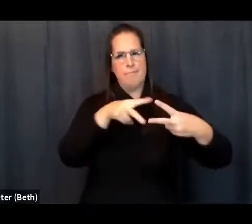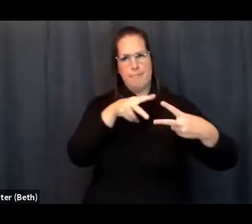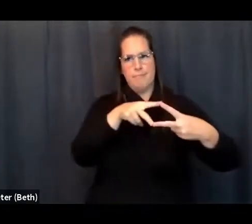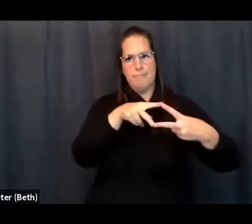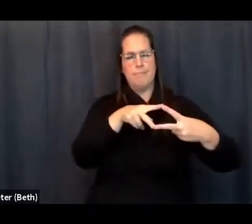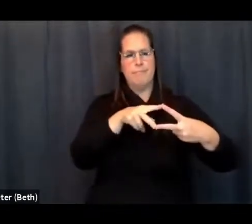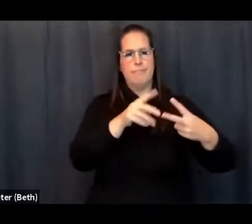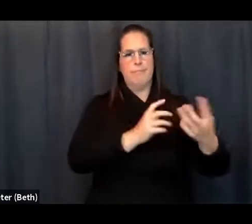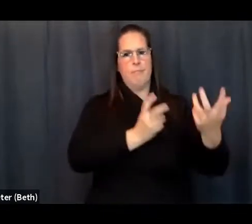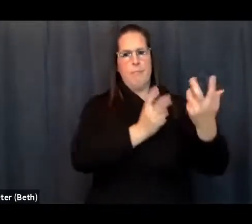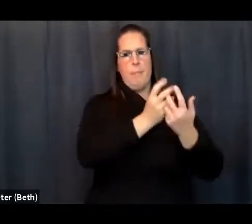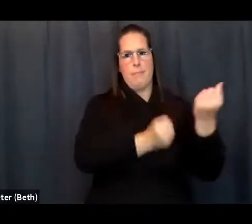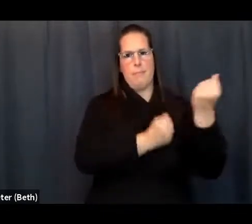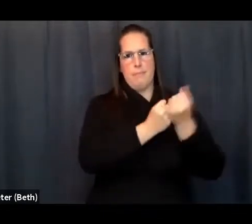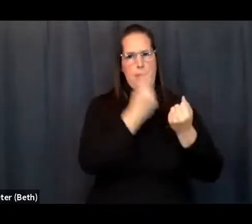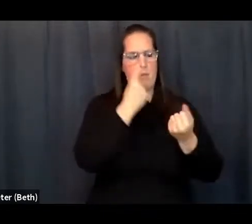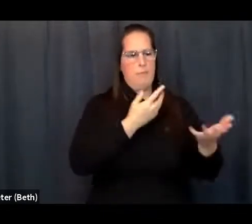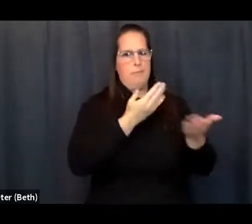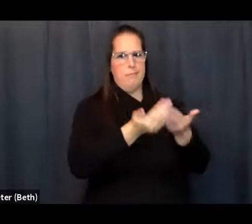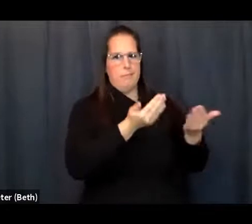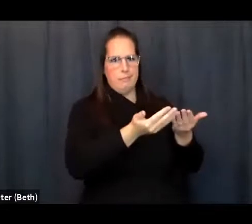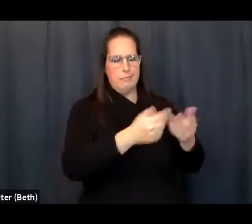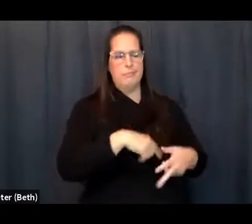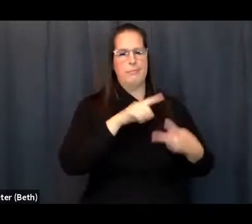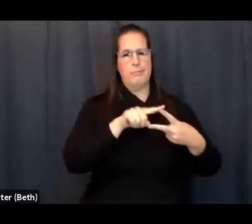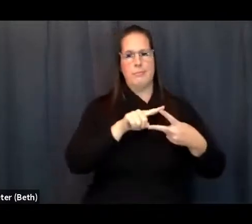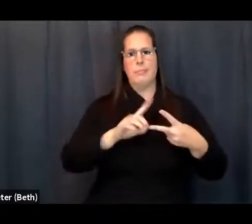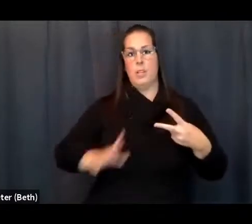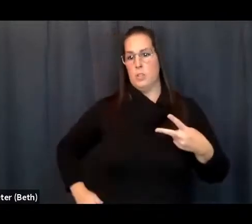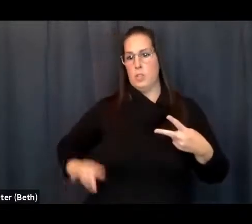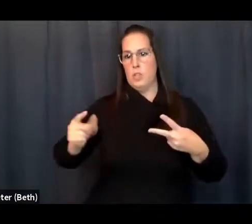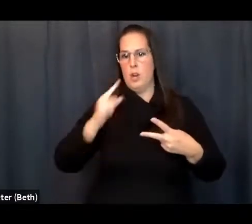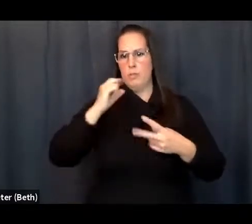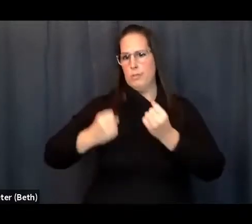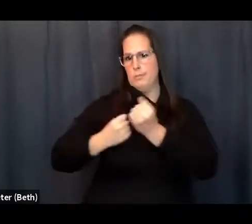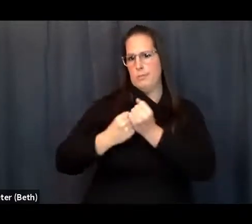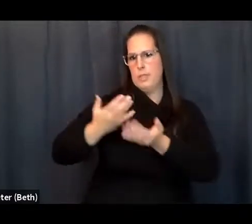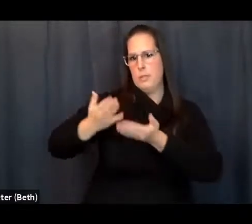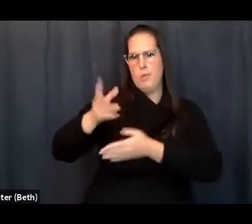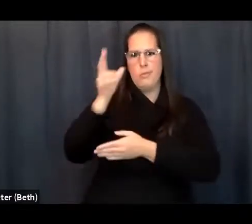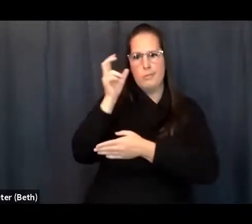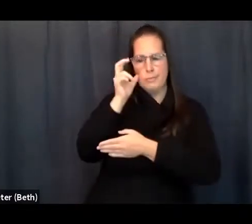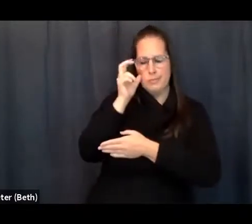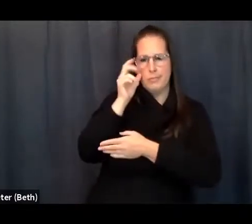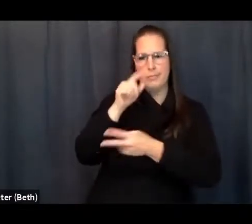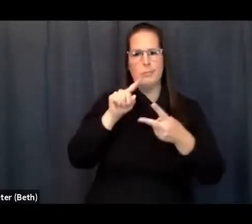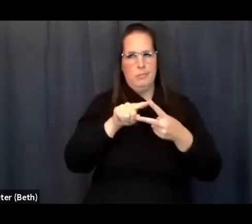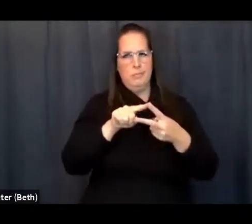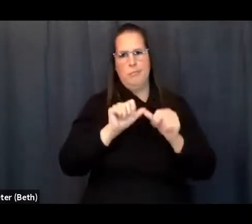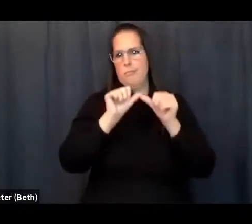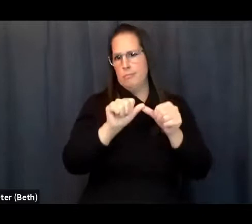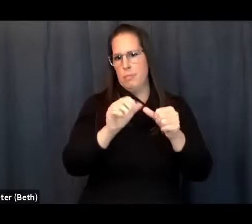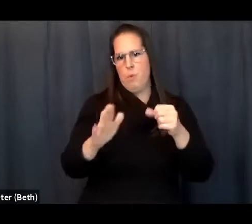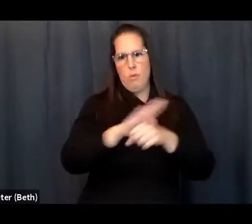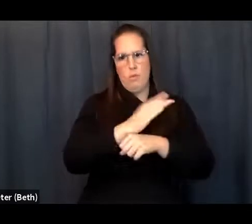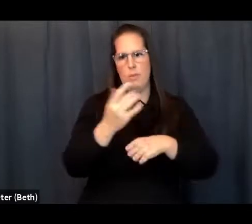medical mobility hearing service canine. And second, we would require sign language